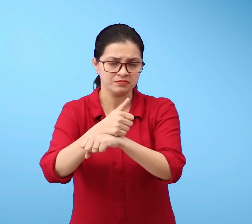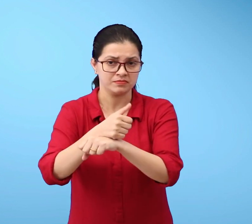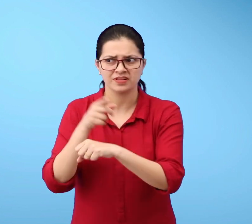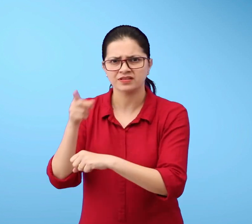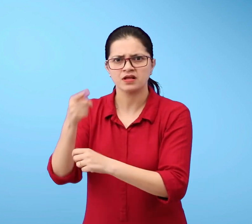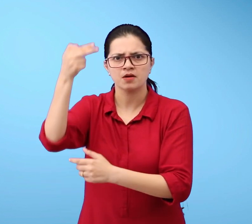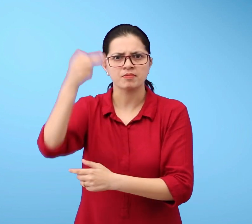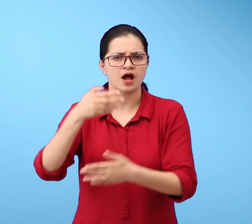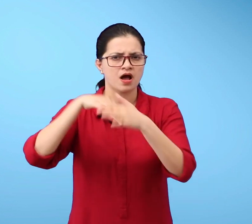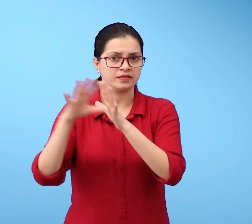by sages